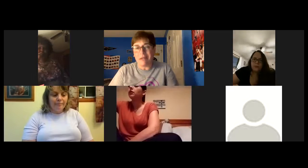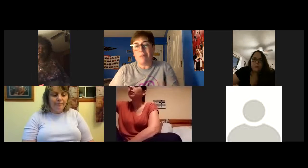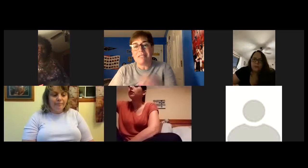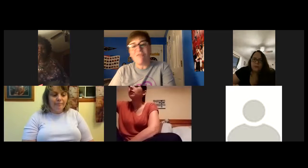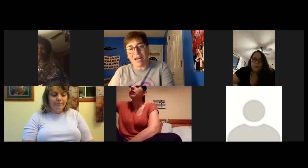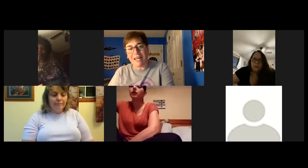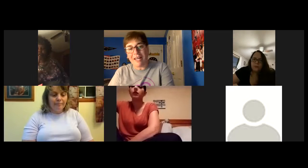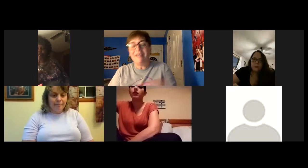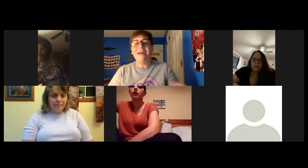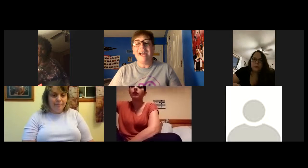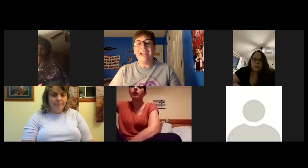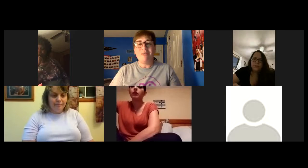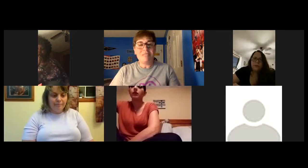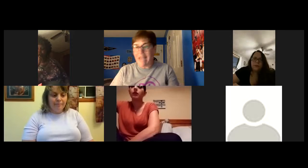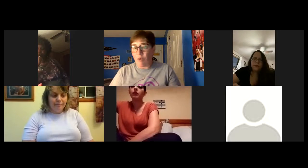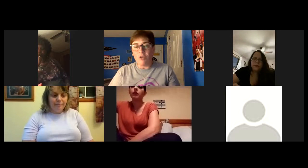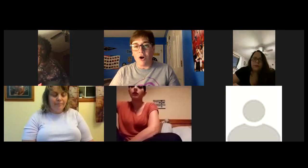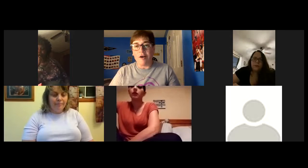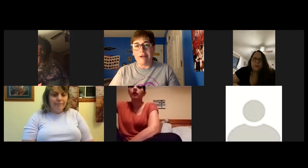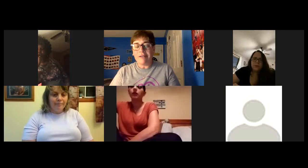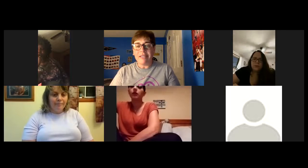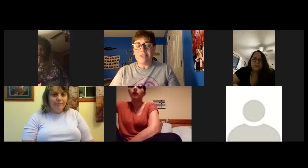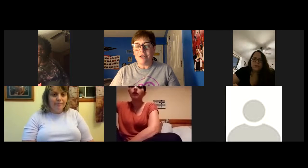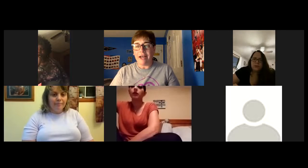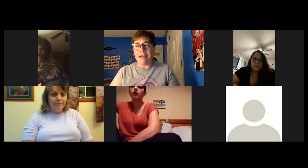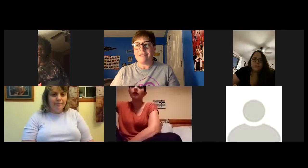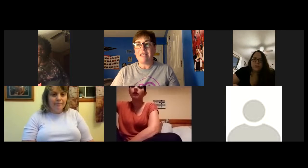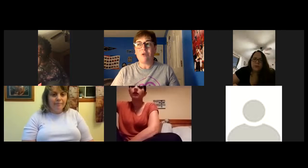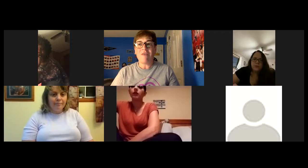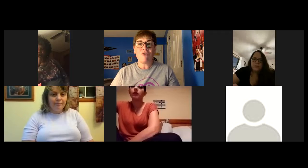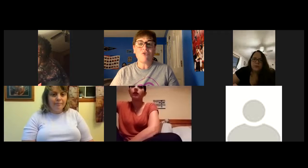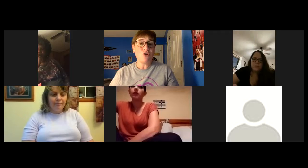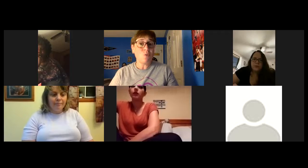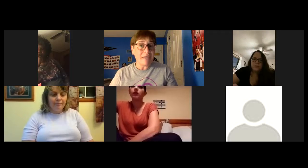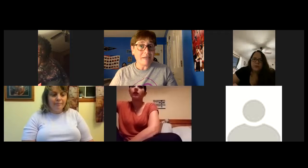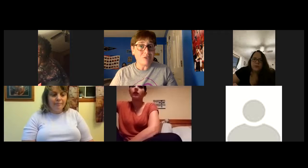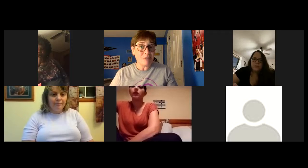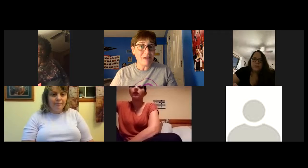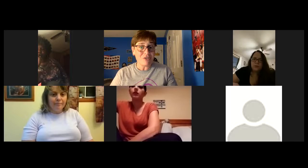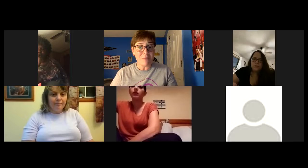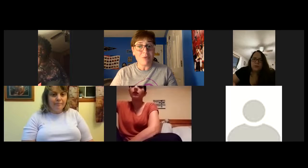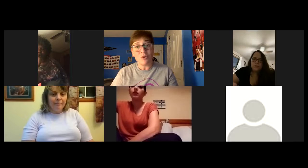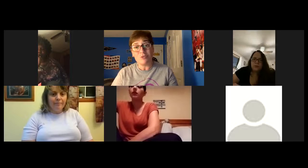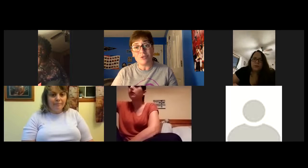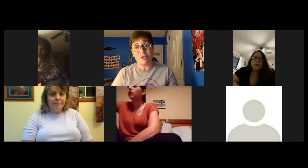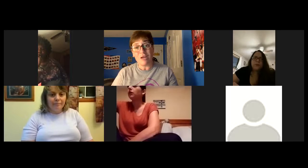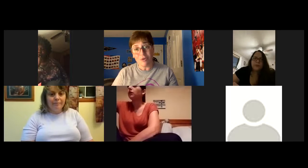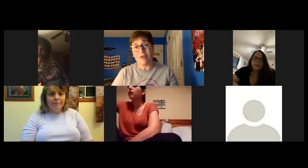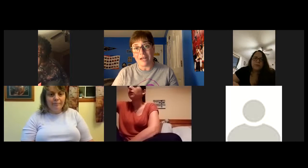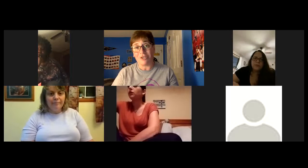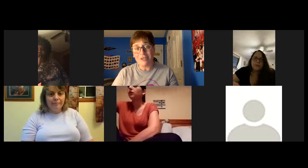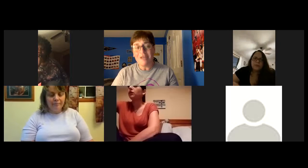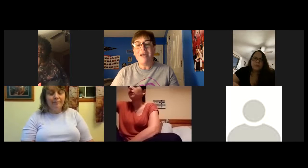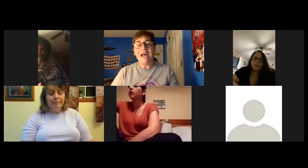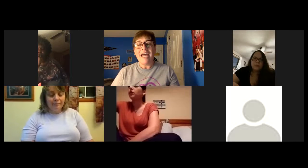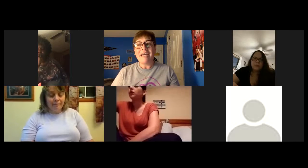class Monday, Wednesday, Friday, and it was an hour long each class. And so after 2 weeks, you can imagine how many words you got thrown